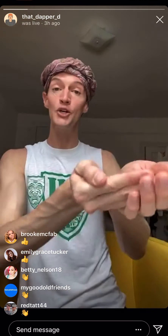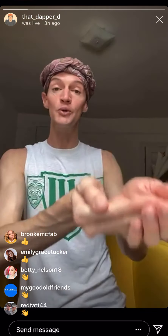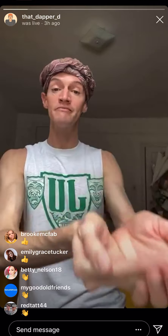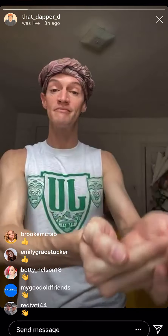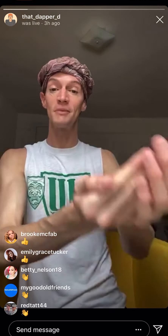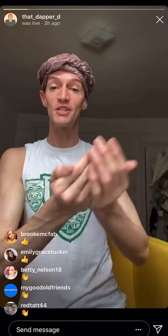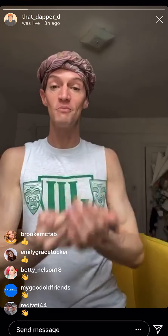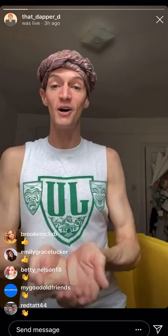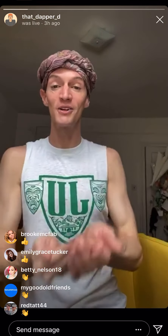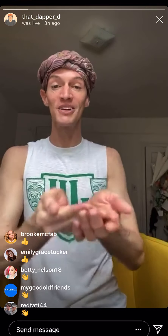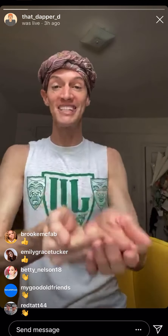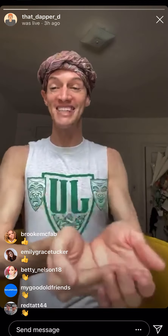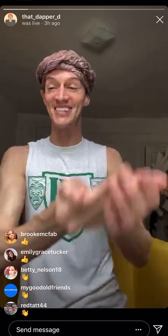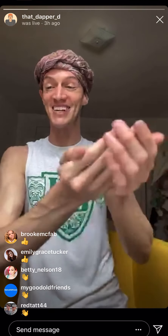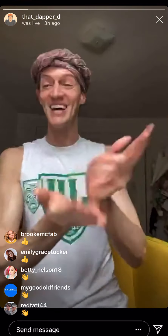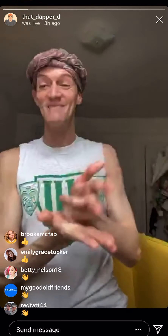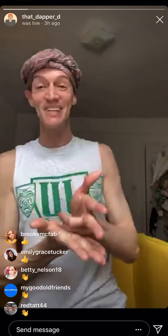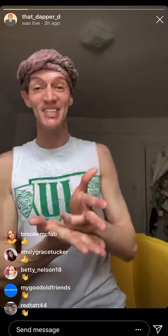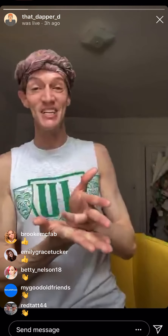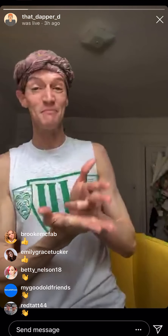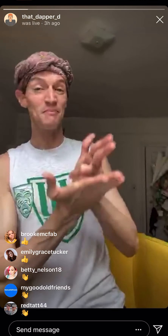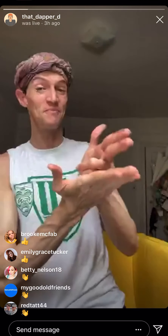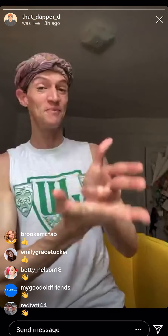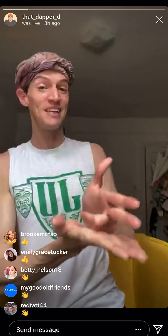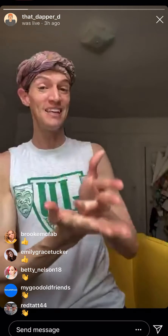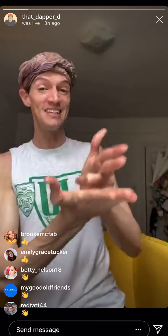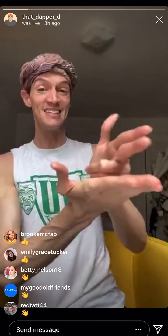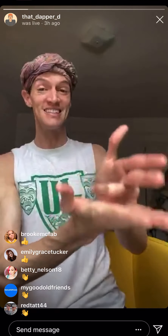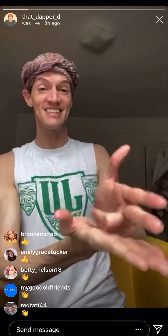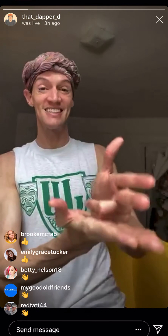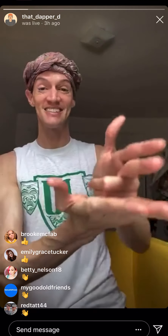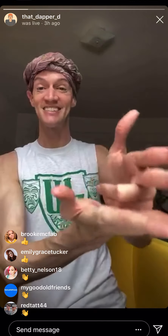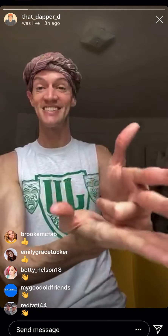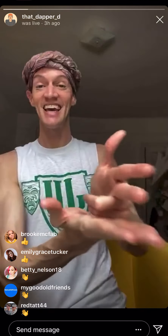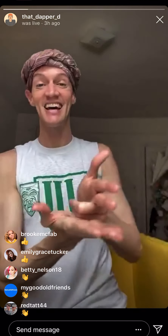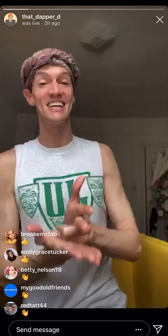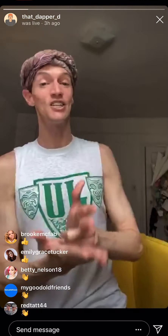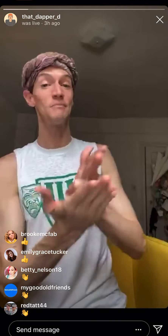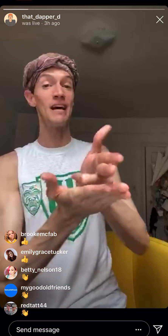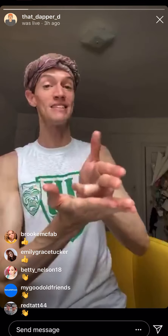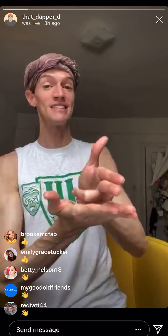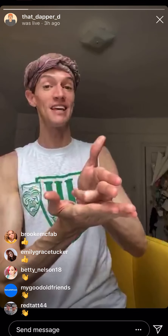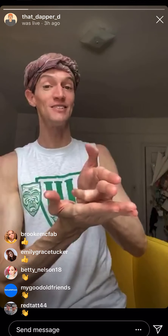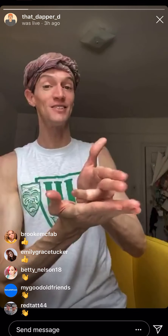something smaller is here but a ship is yeah a ship has a sail to it